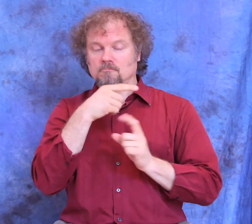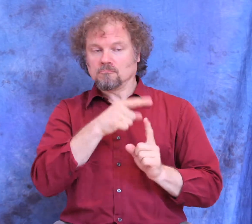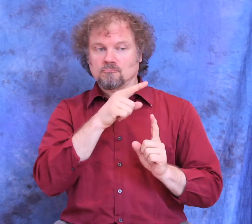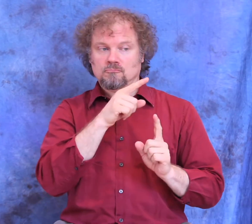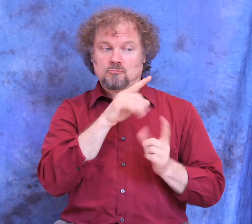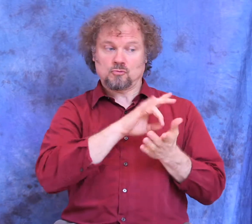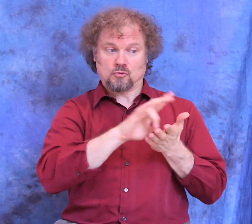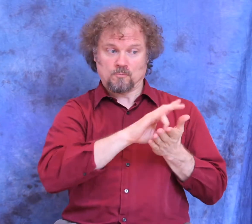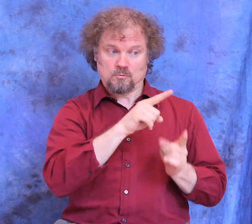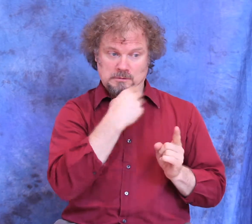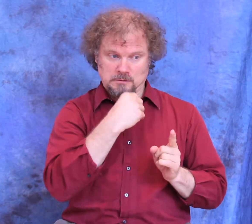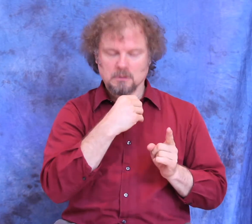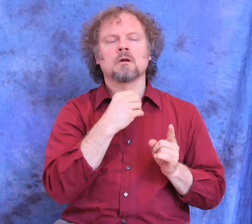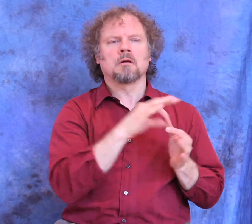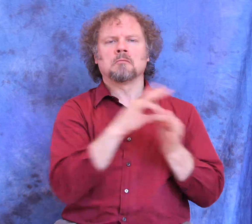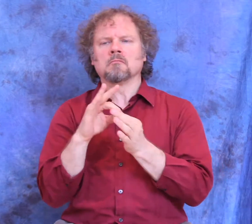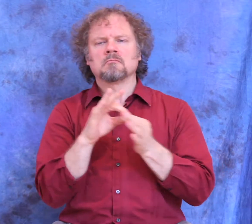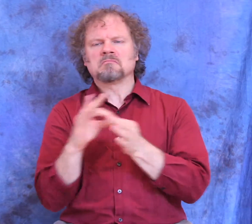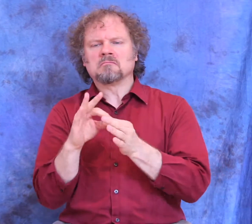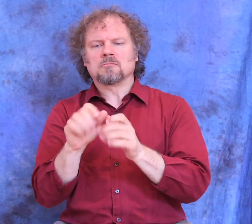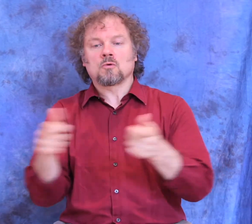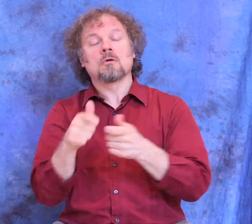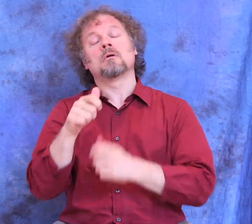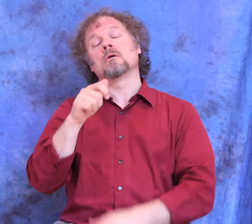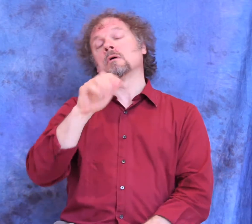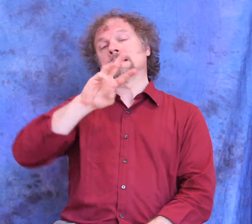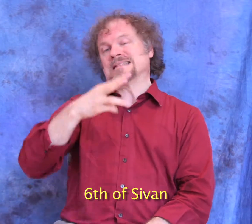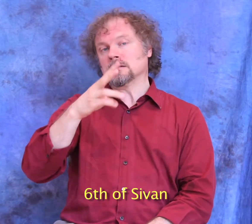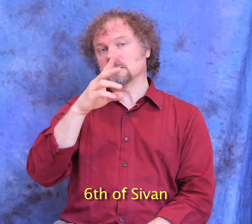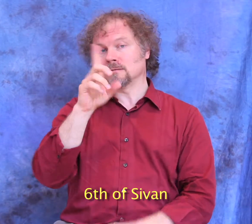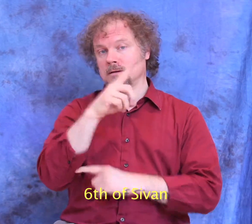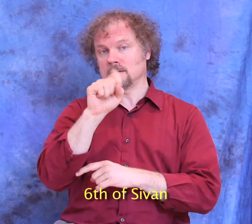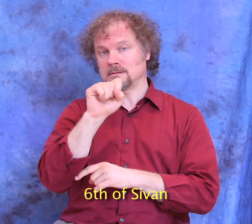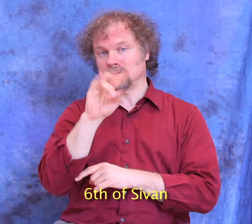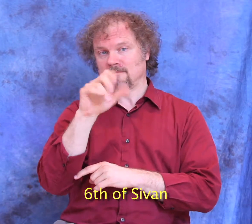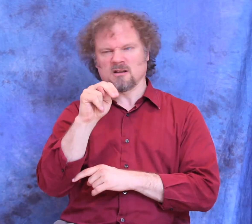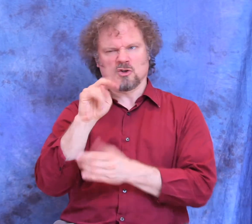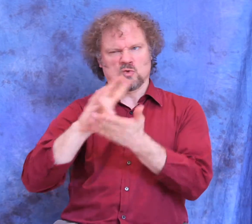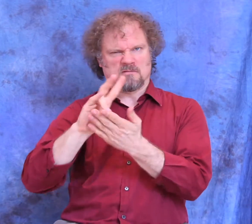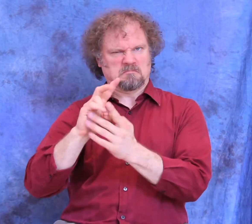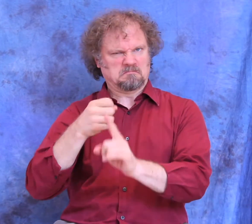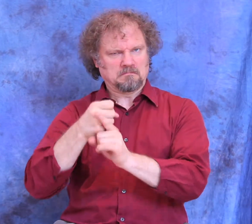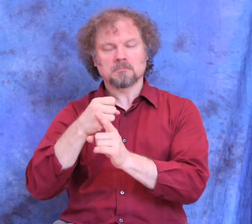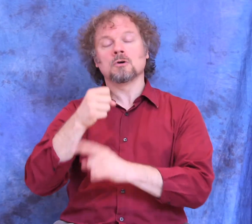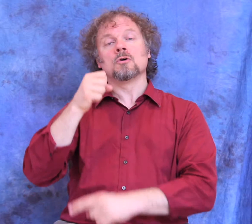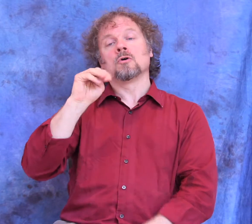itself. On the 6th of Sivan, the day on which Shavuos falls, Moshe was rescued from the Nile